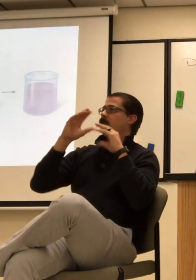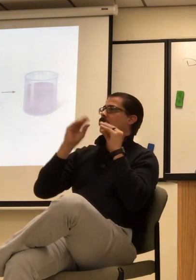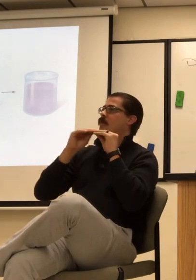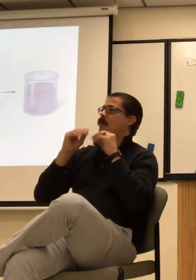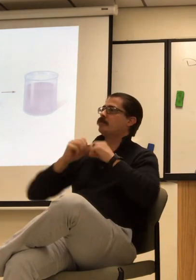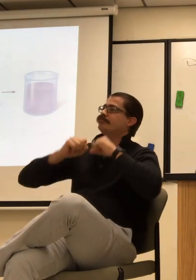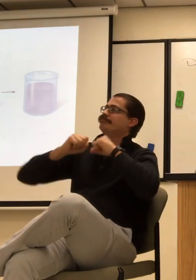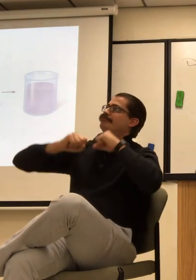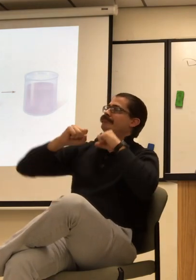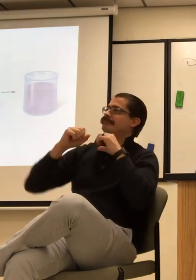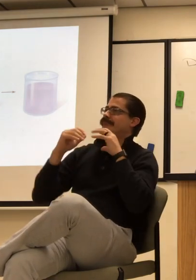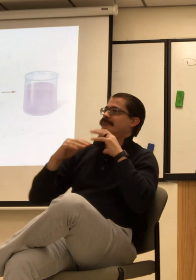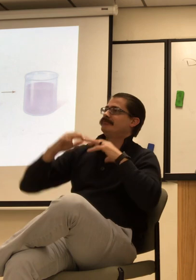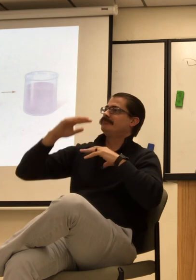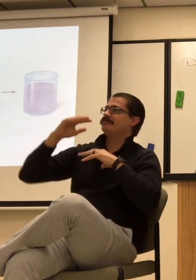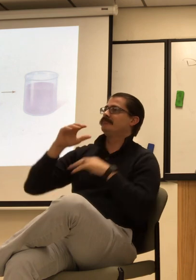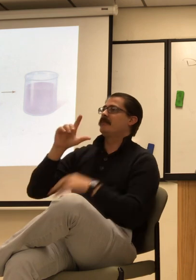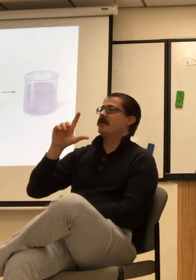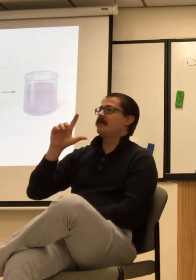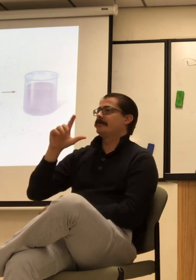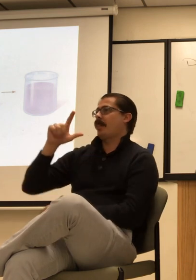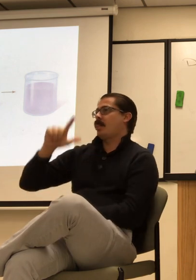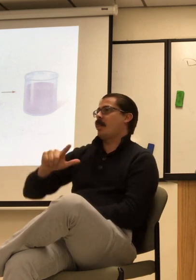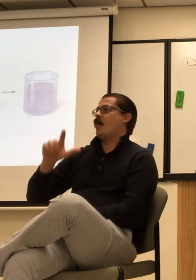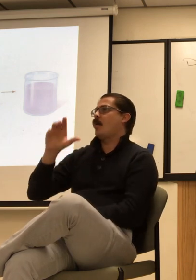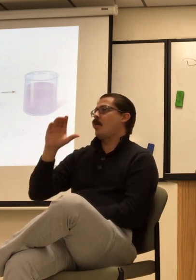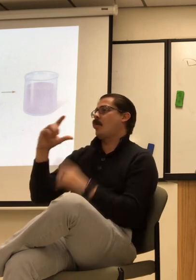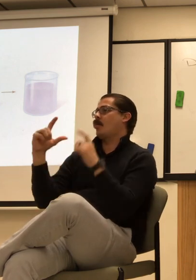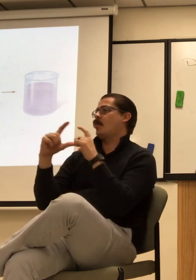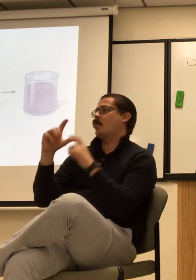to low concentration.